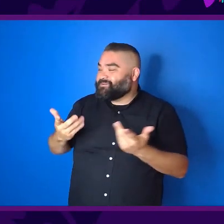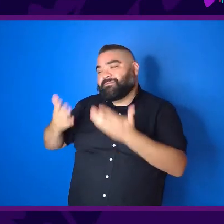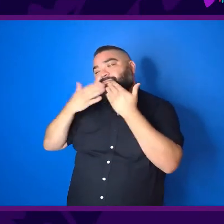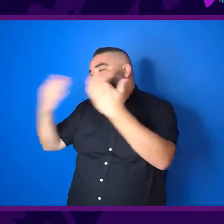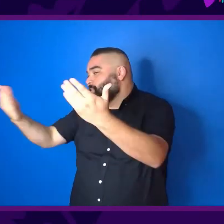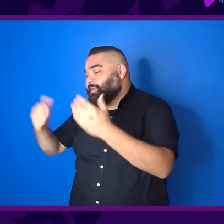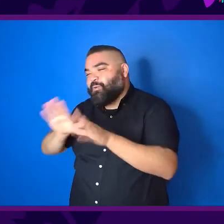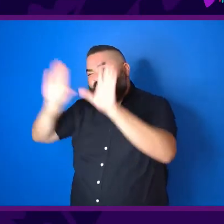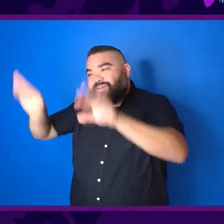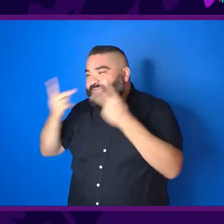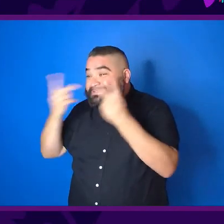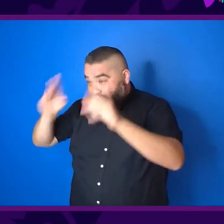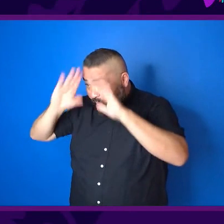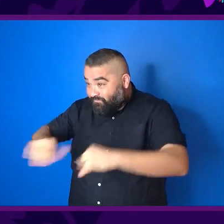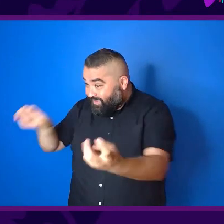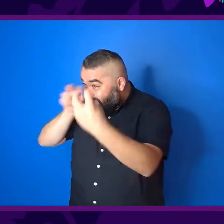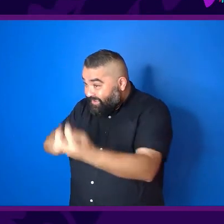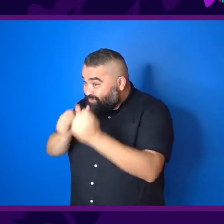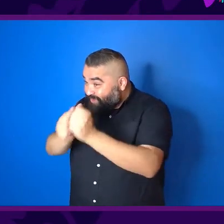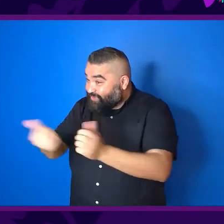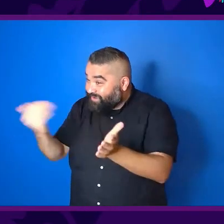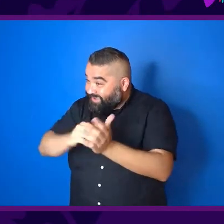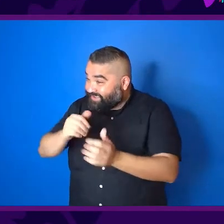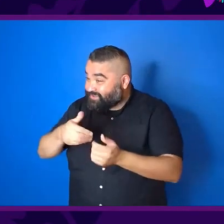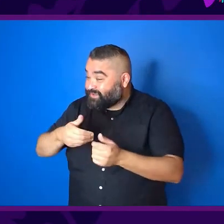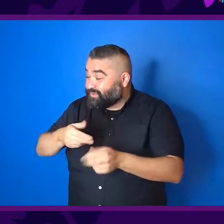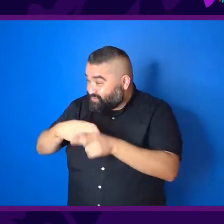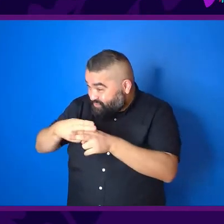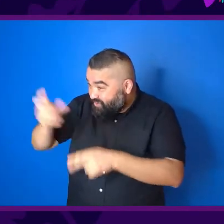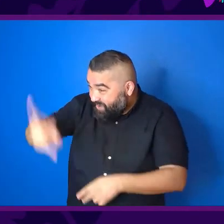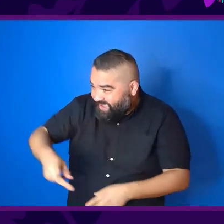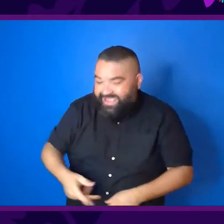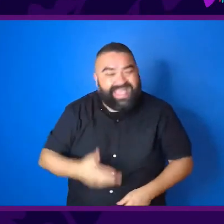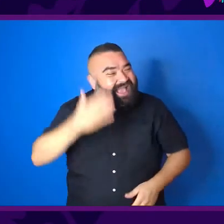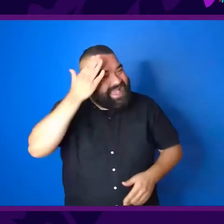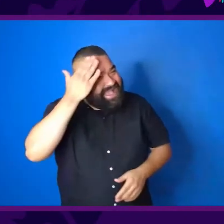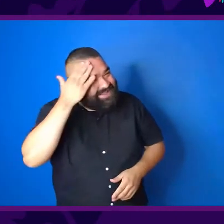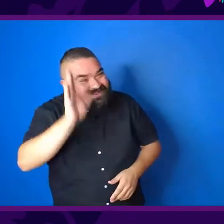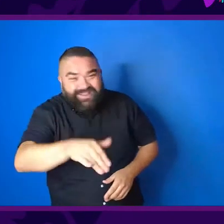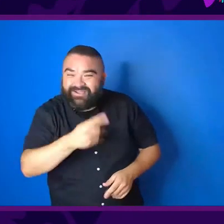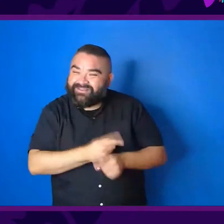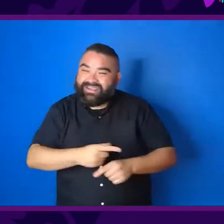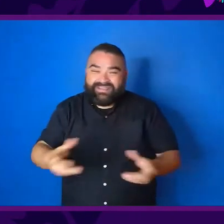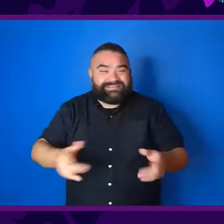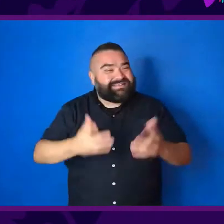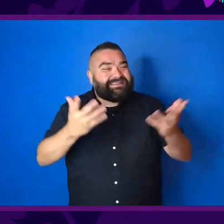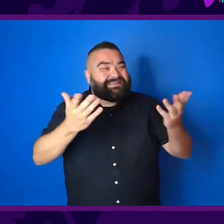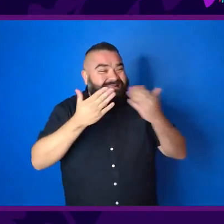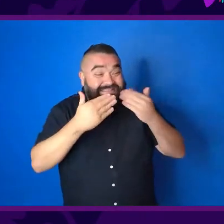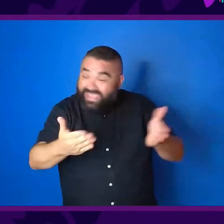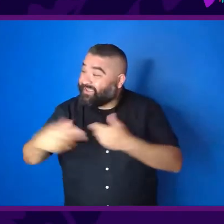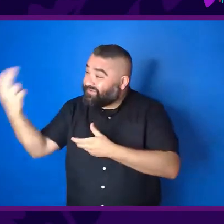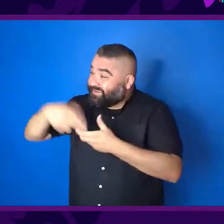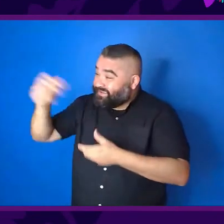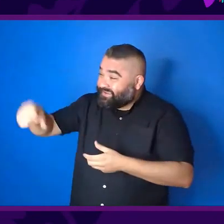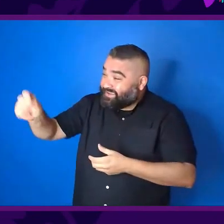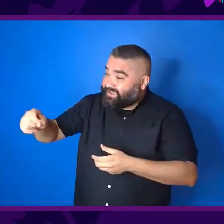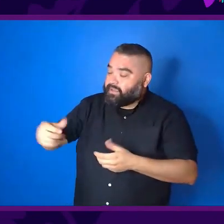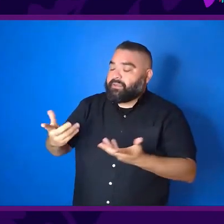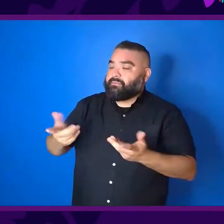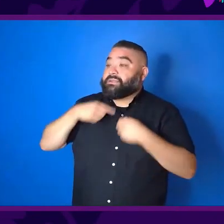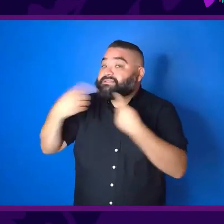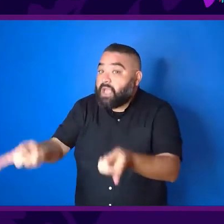with you soon. I know. I'm so Eva, excited. thank you so much. Thank you for doing this. Let me tell you, I don't know why it took a